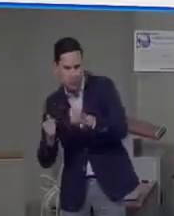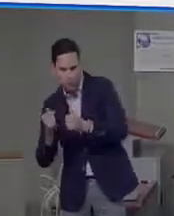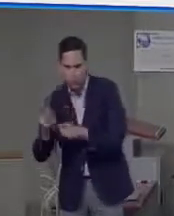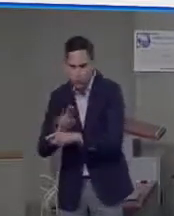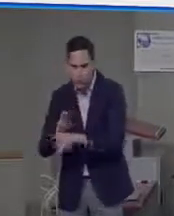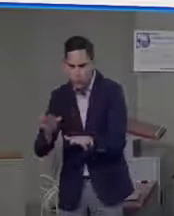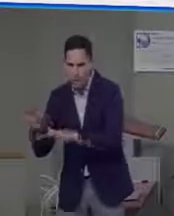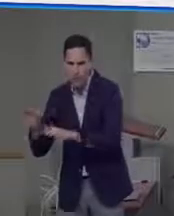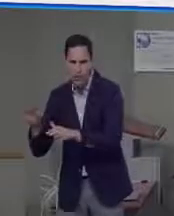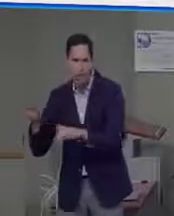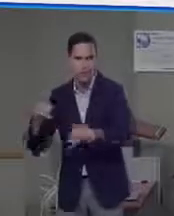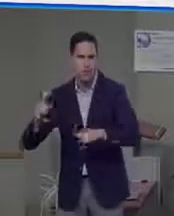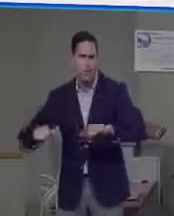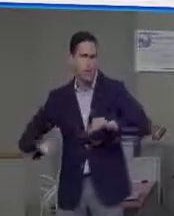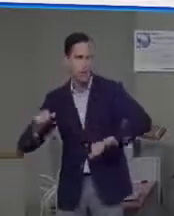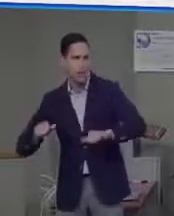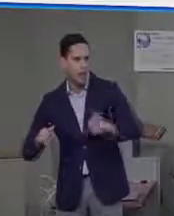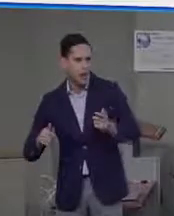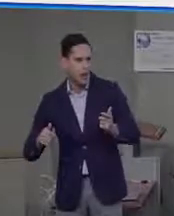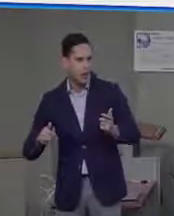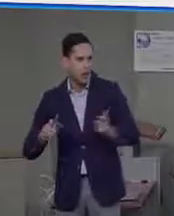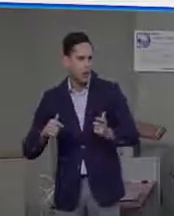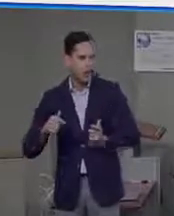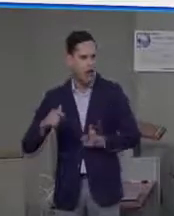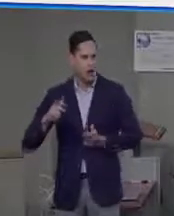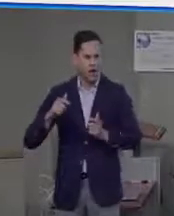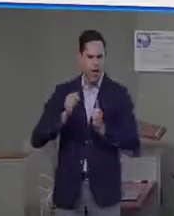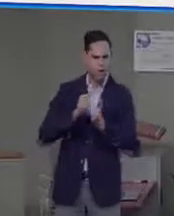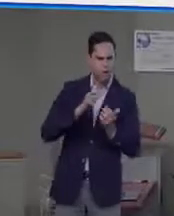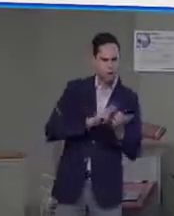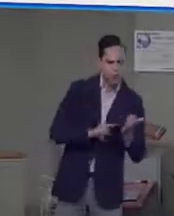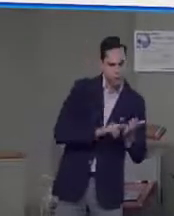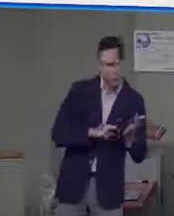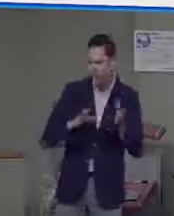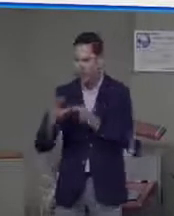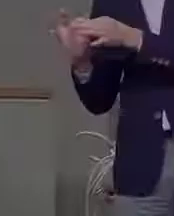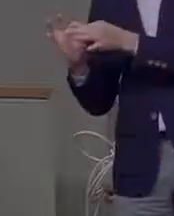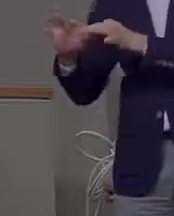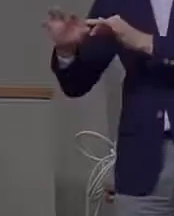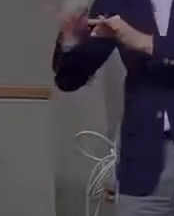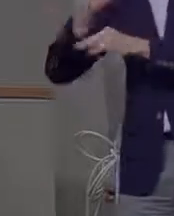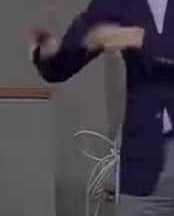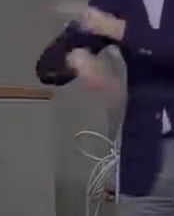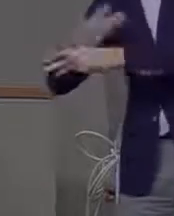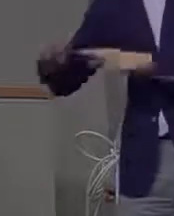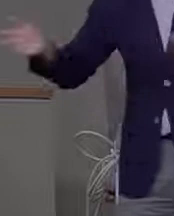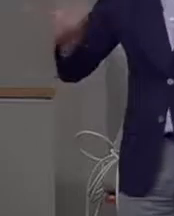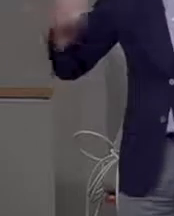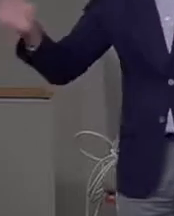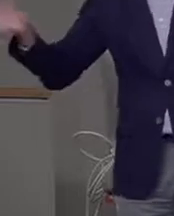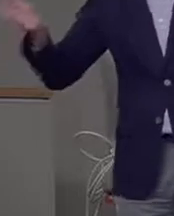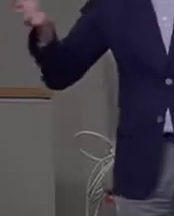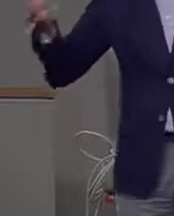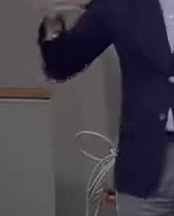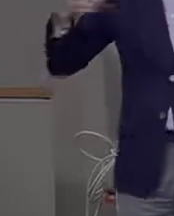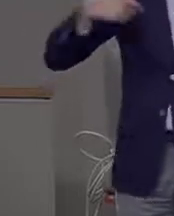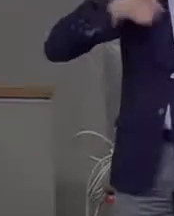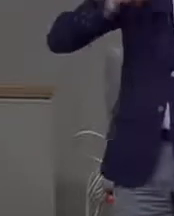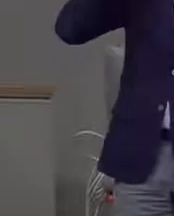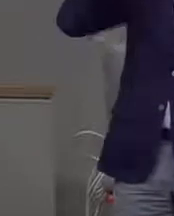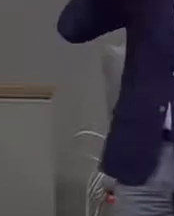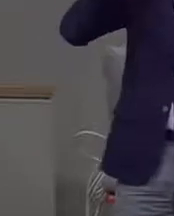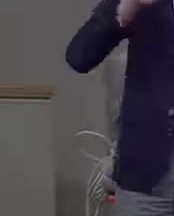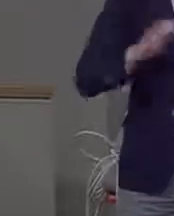pretty wary about what's being said out there. And we thought we would give you a couple of